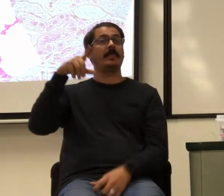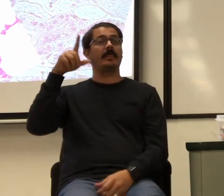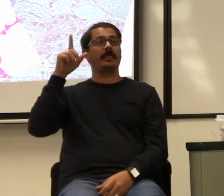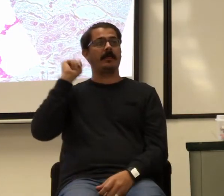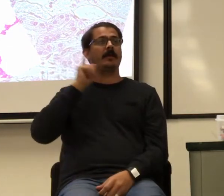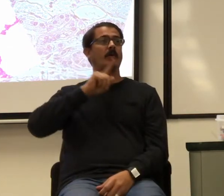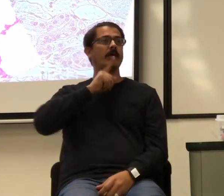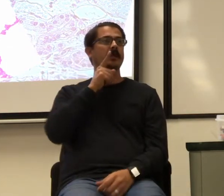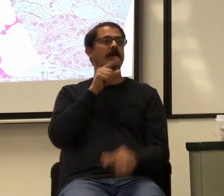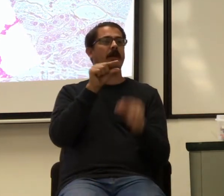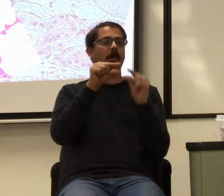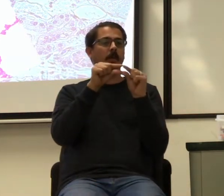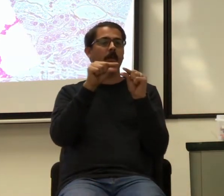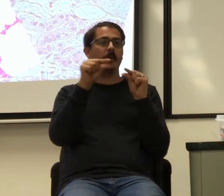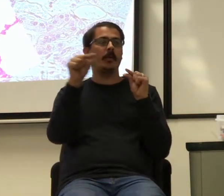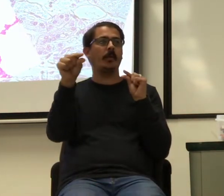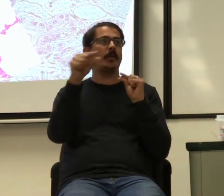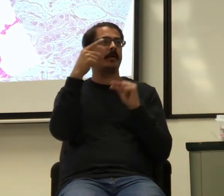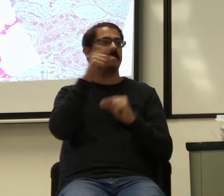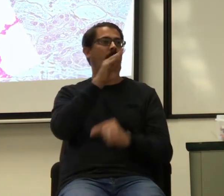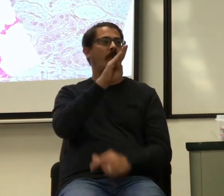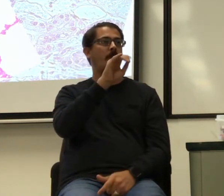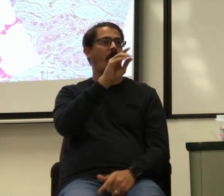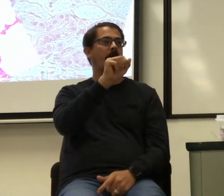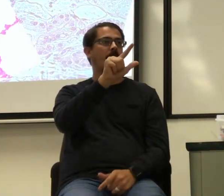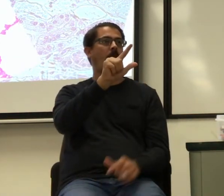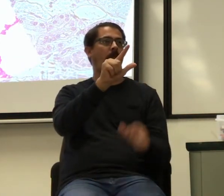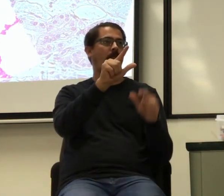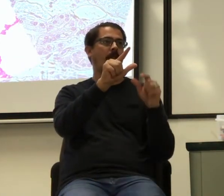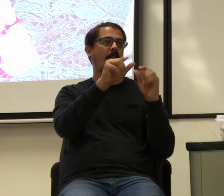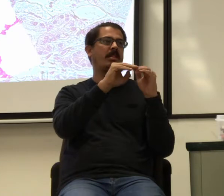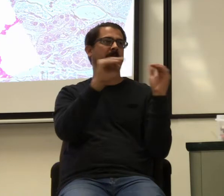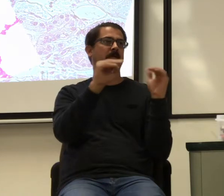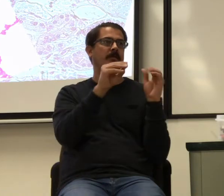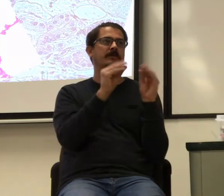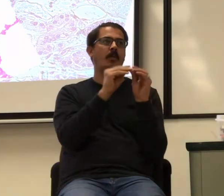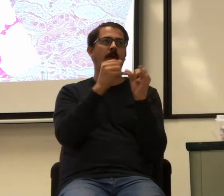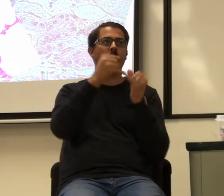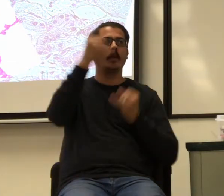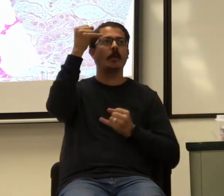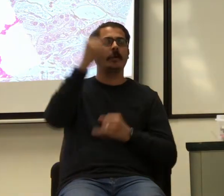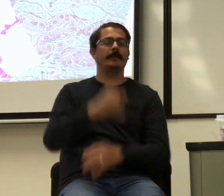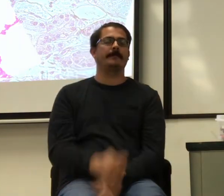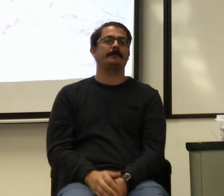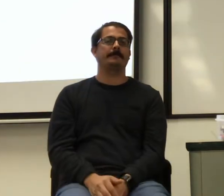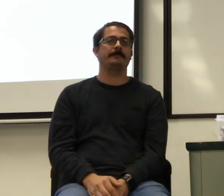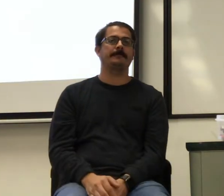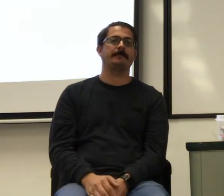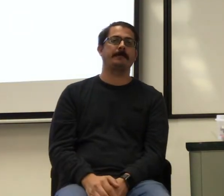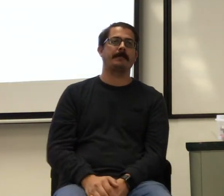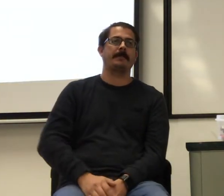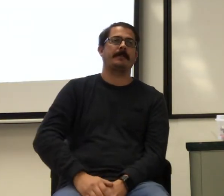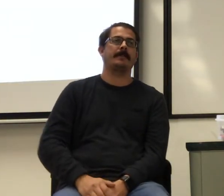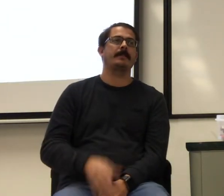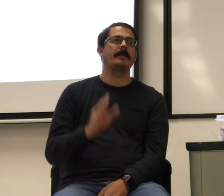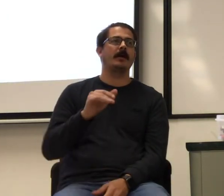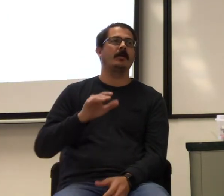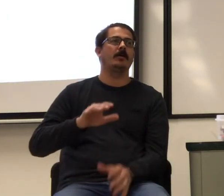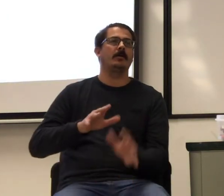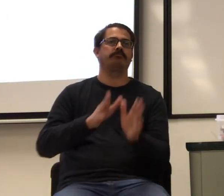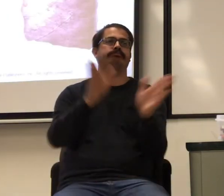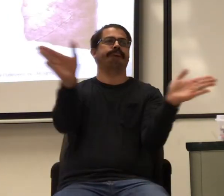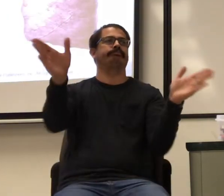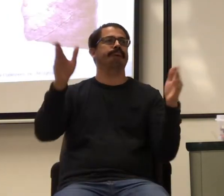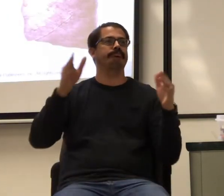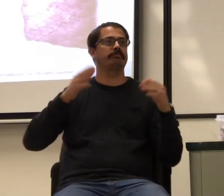it really thins out when you get down to the bronchial level. Okay. Well, let's go back to a gross anatomy view and just look at the lungs